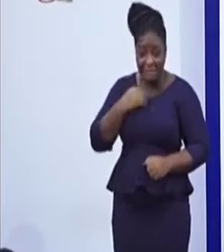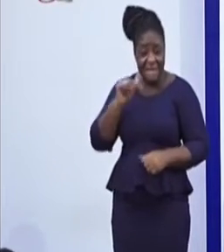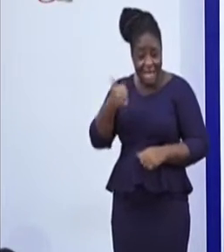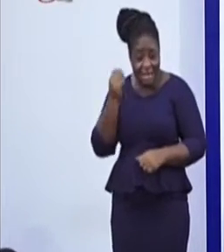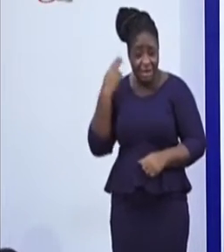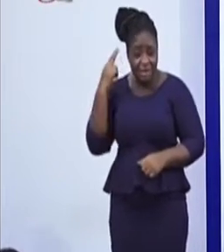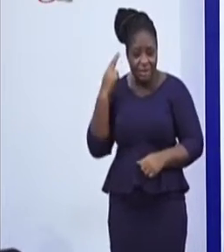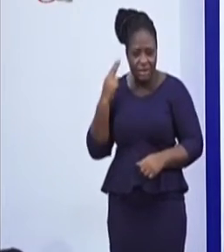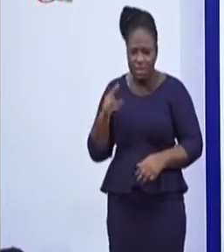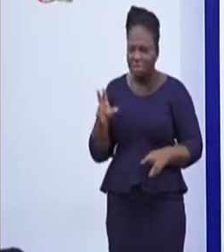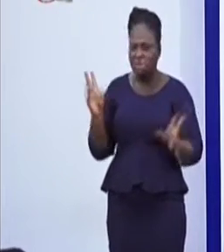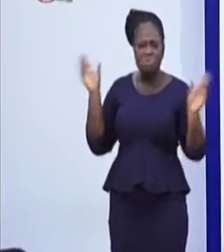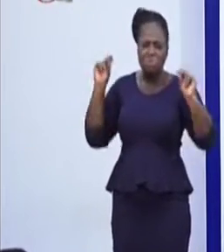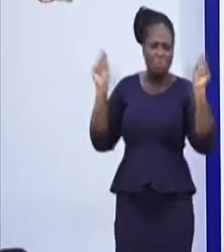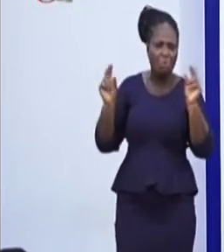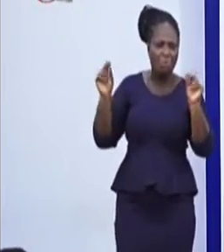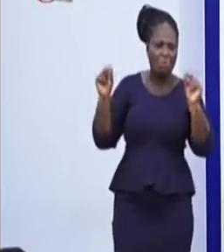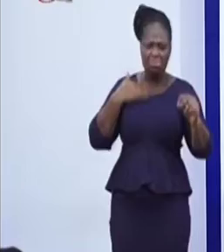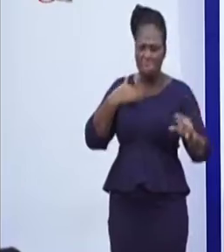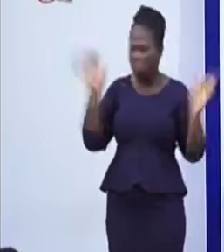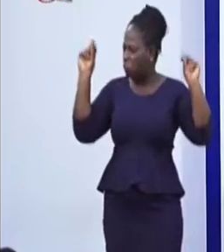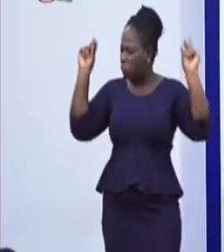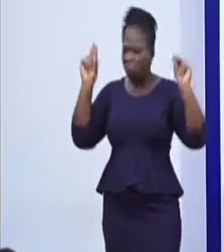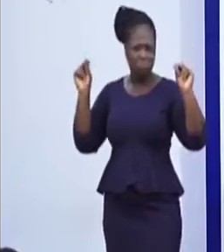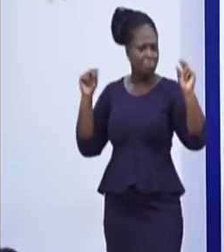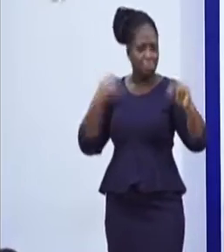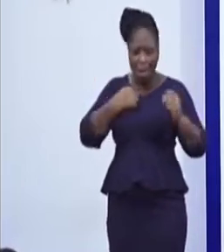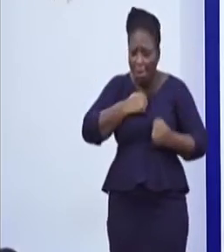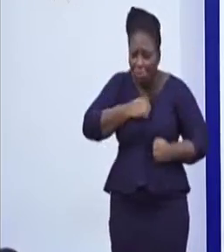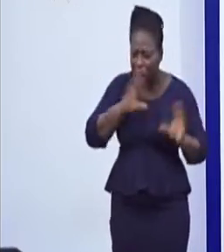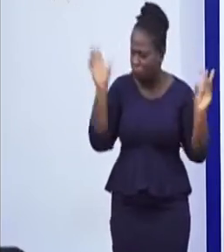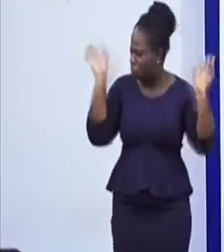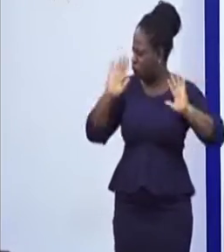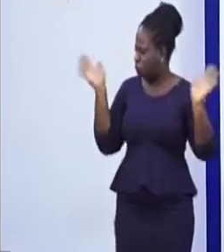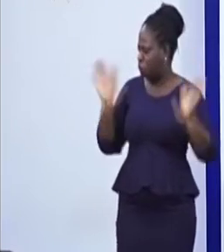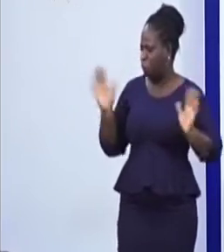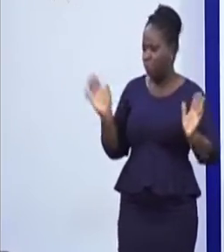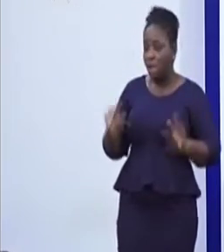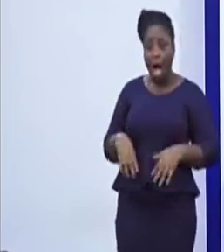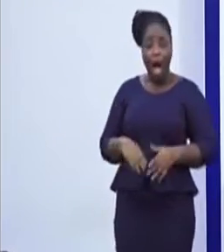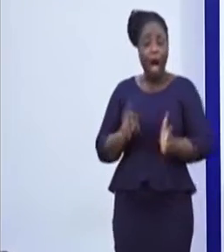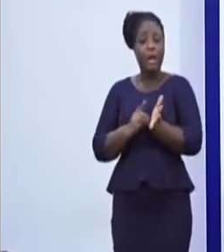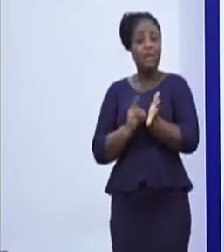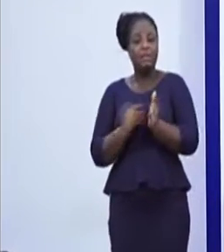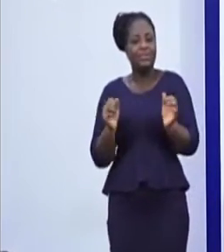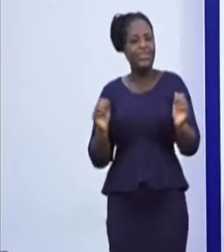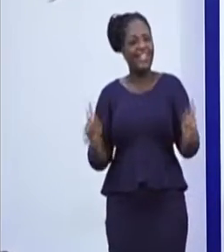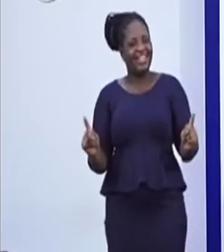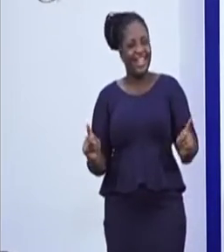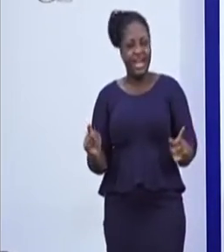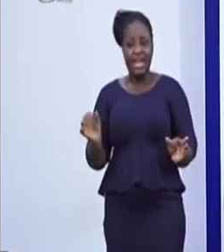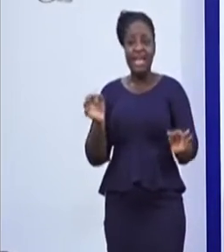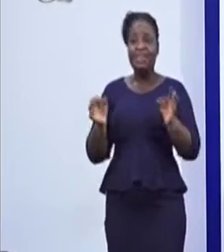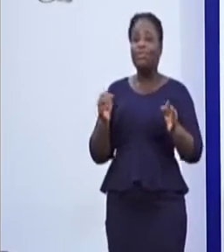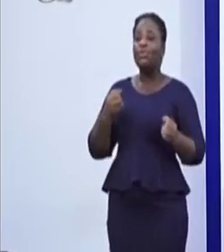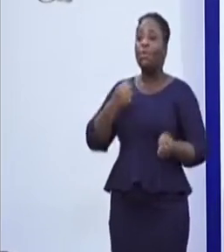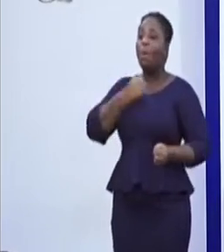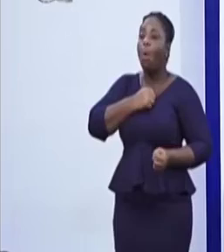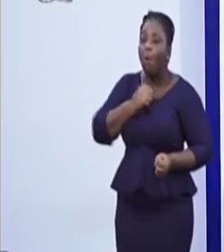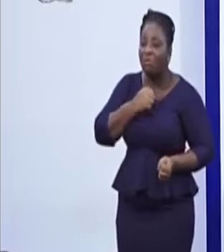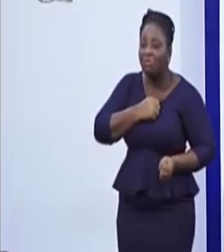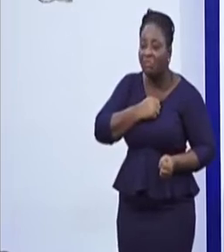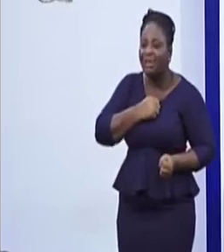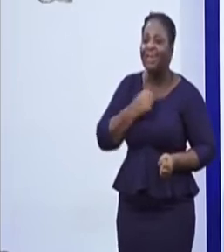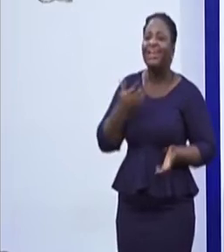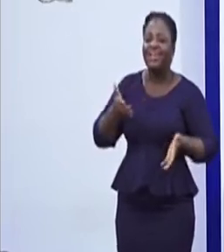history of cough? The woman said, no cough at all. So later on, the doctor said, okay, when you do cough, let me know, because the